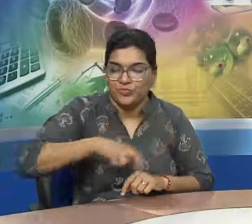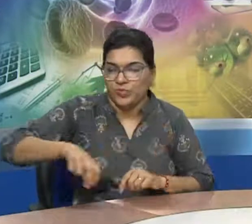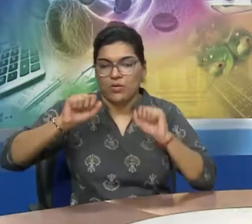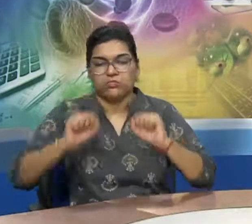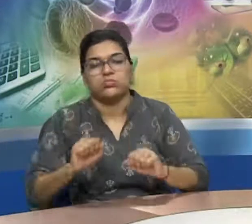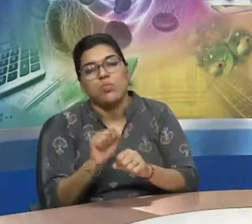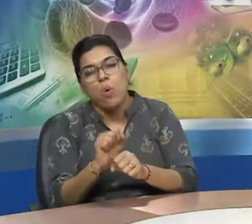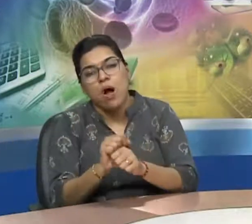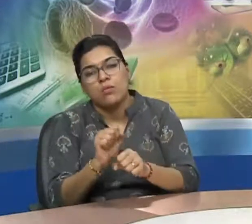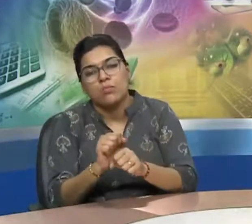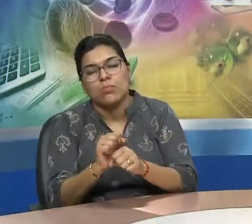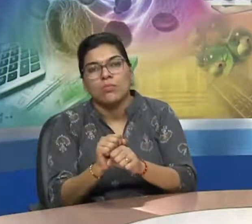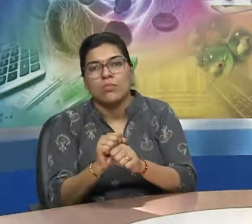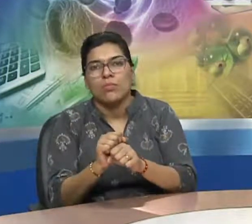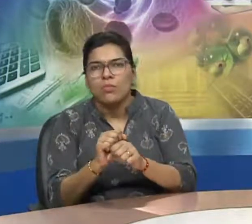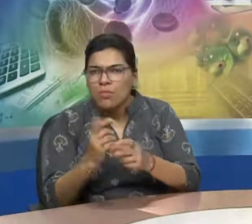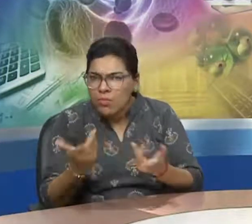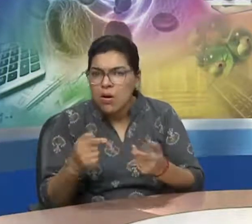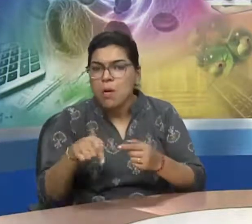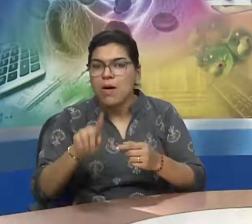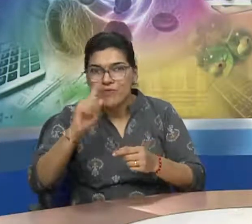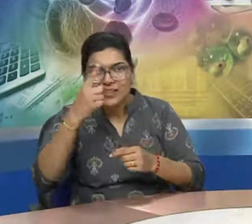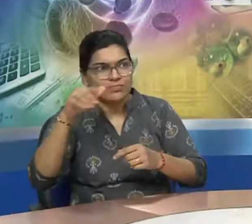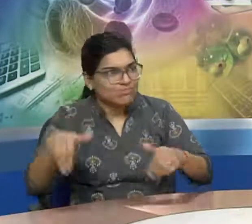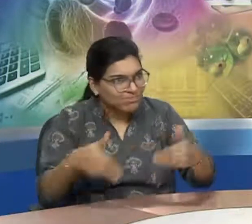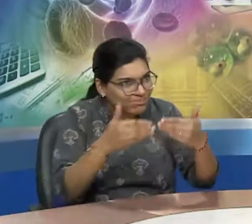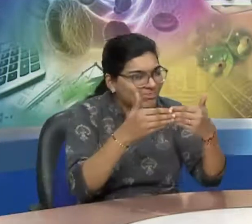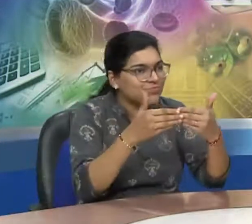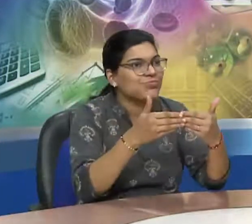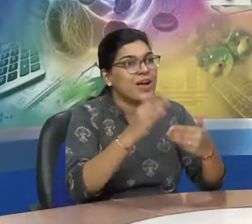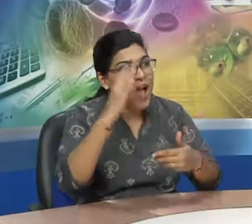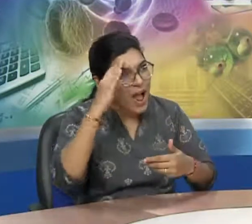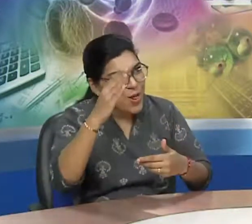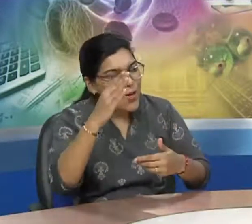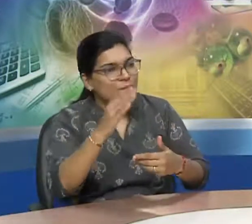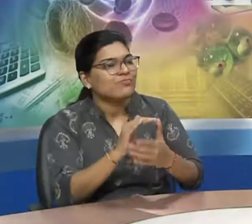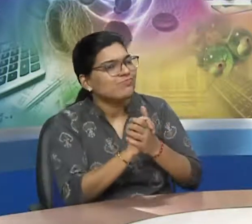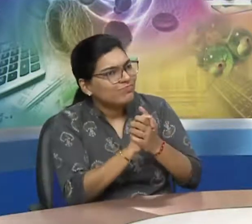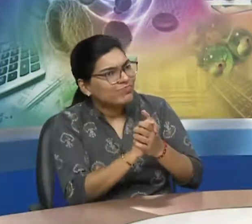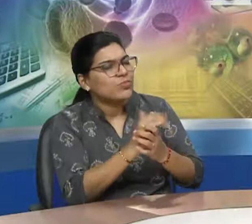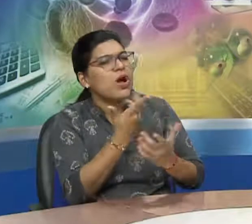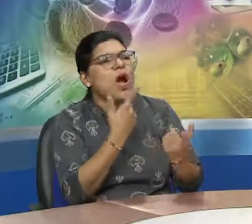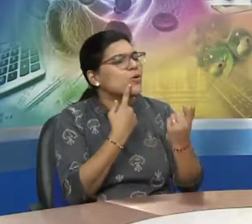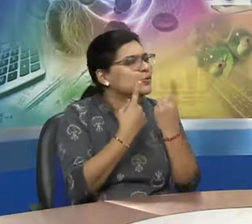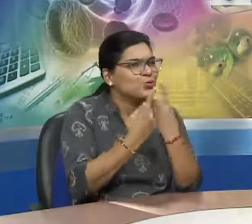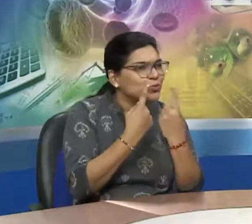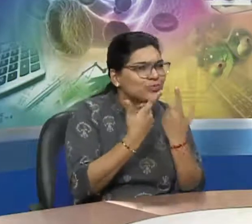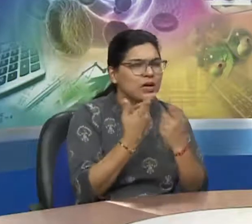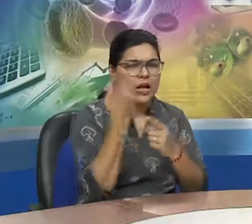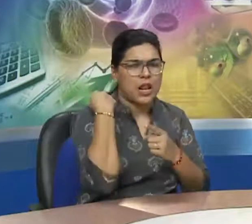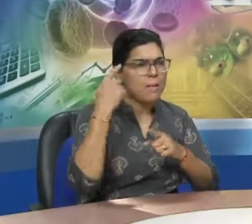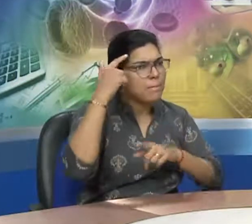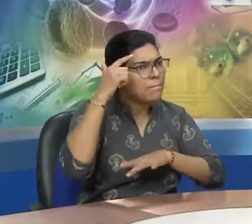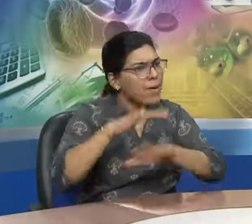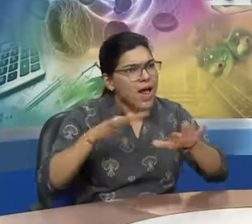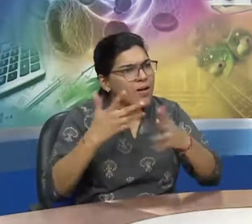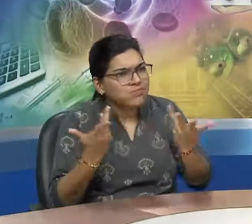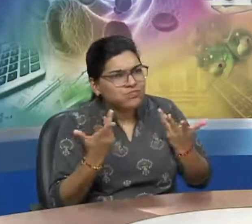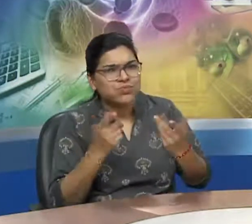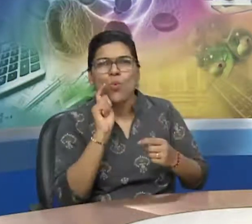society, busy world people often greet each other without any warmth